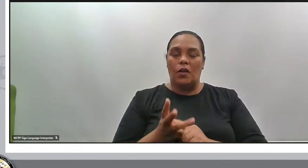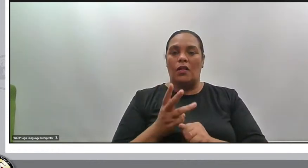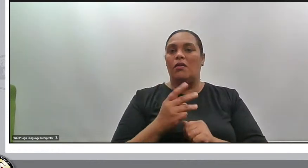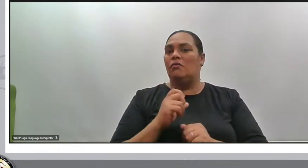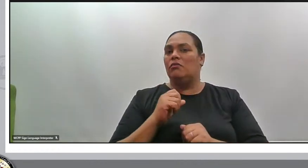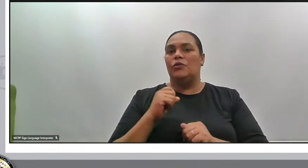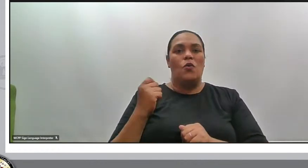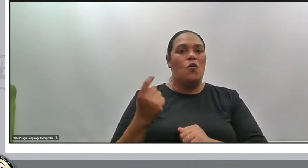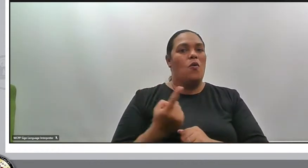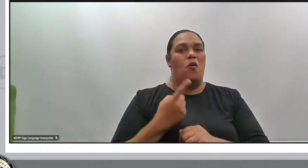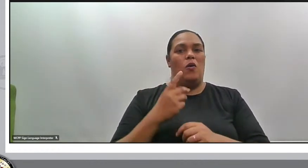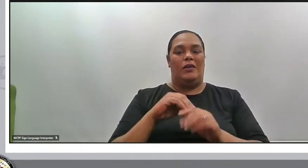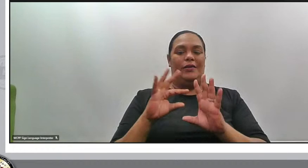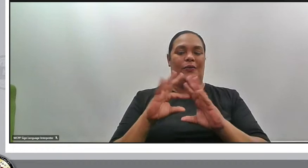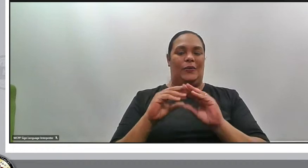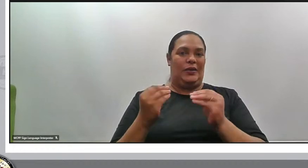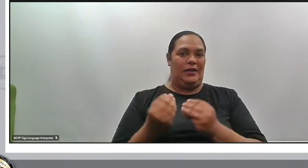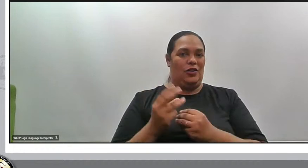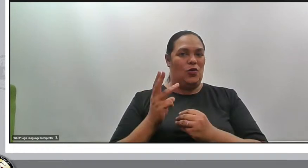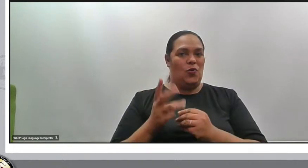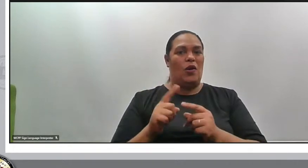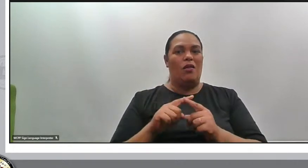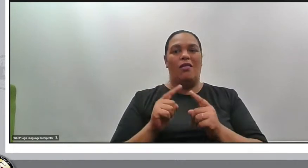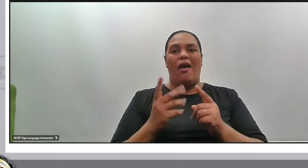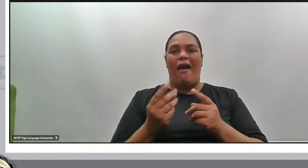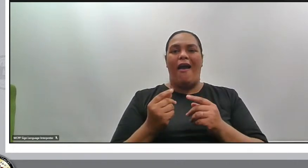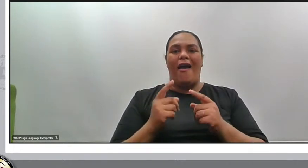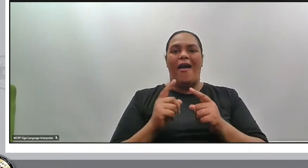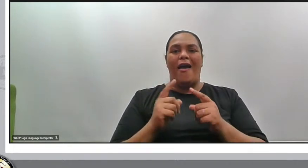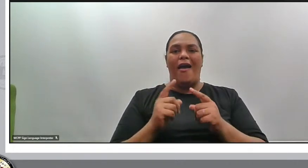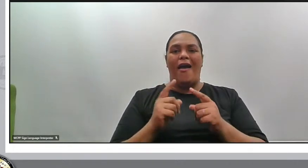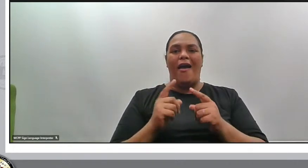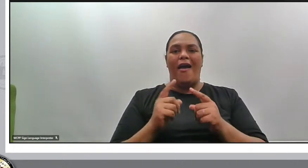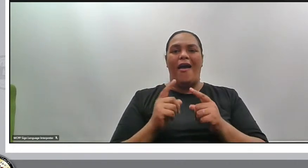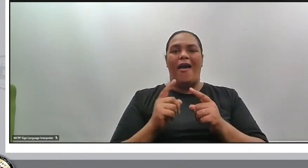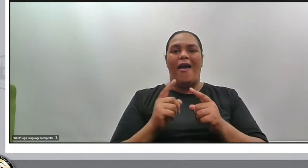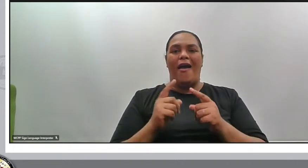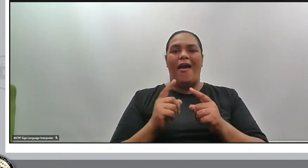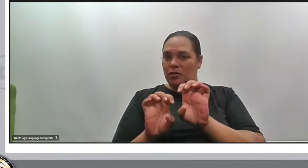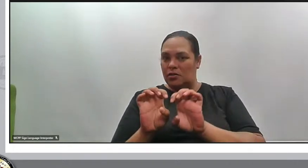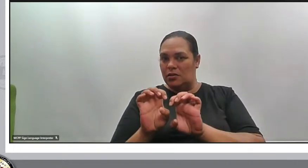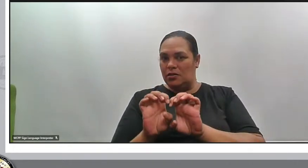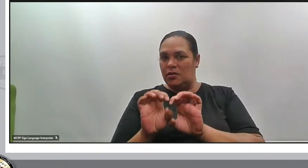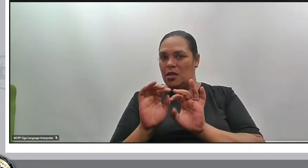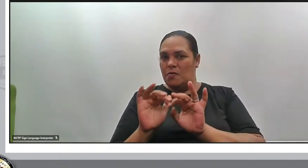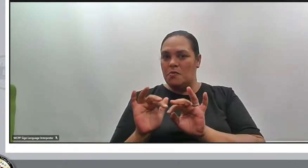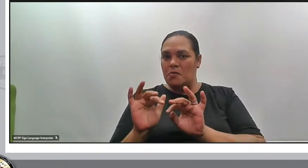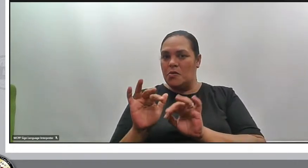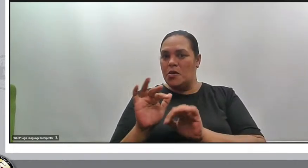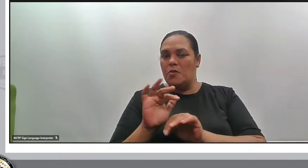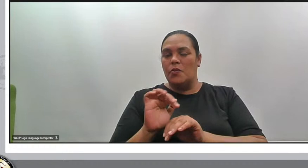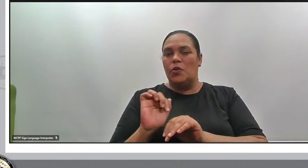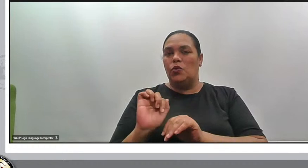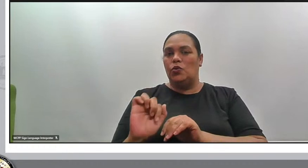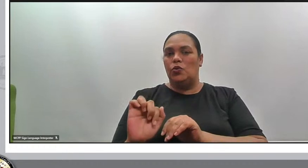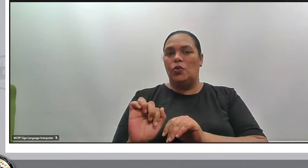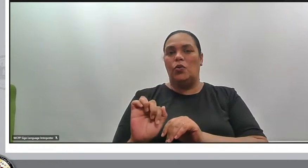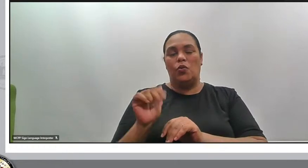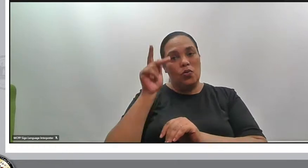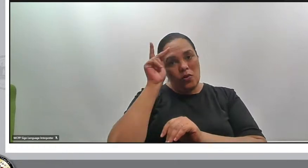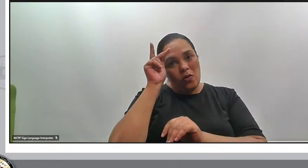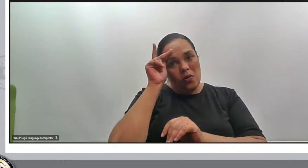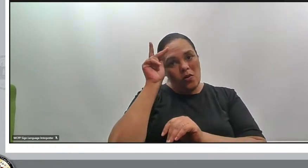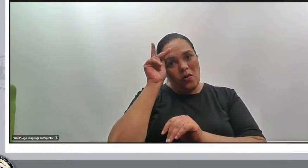in the organization. It's a combination of assessing people's knowledge